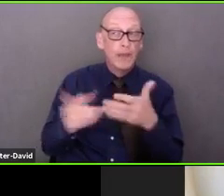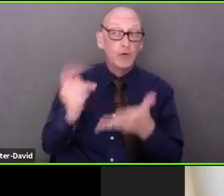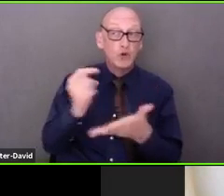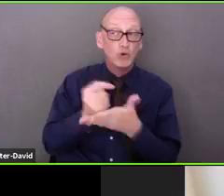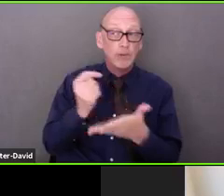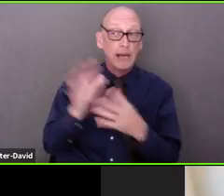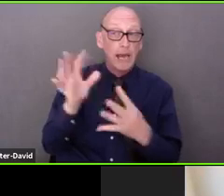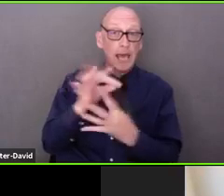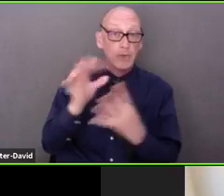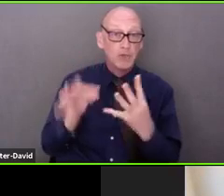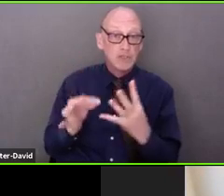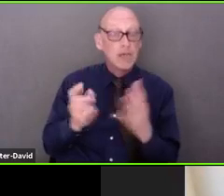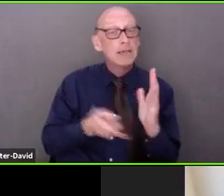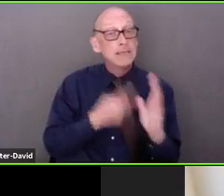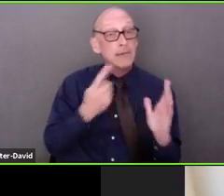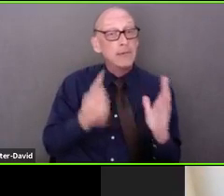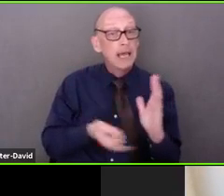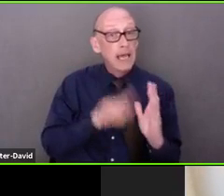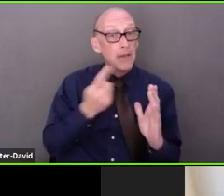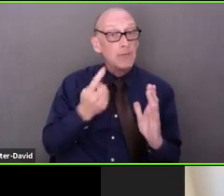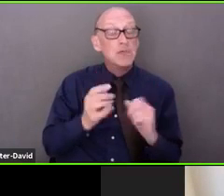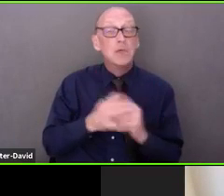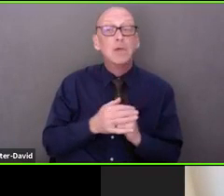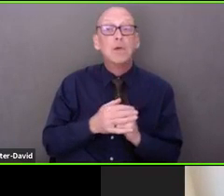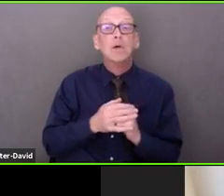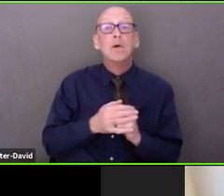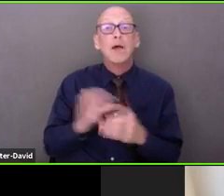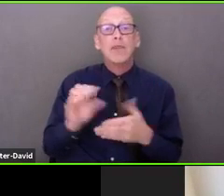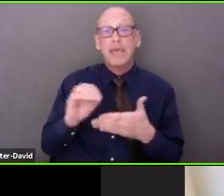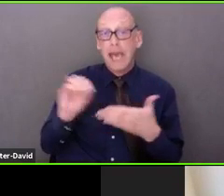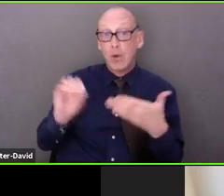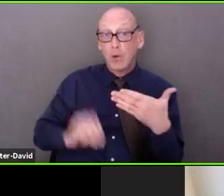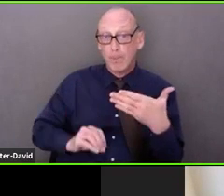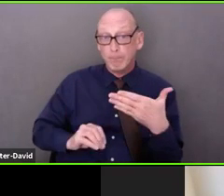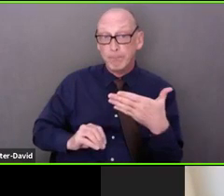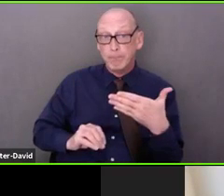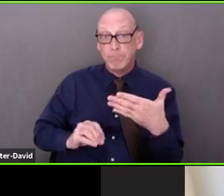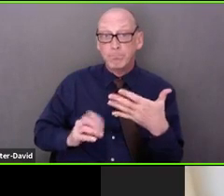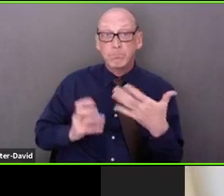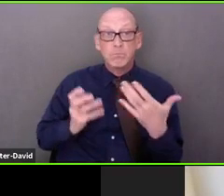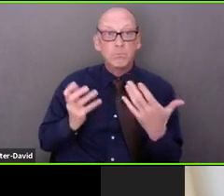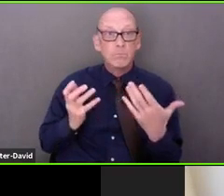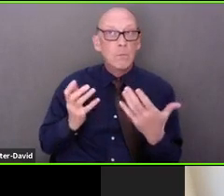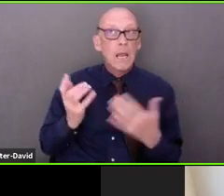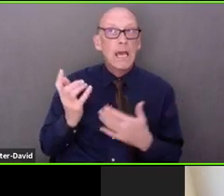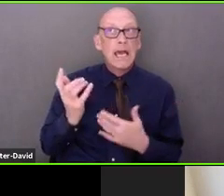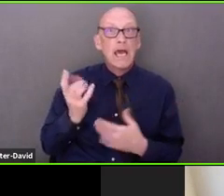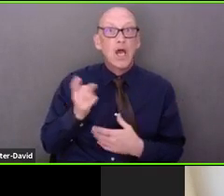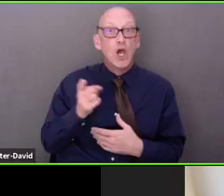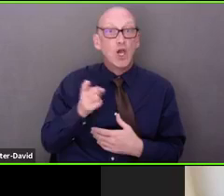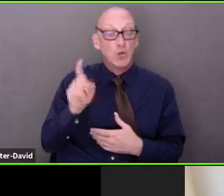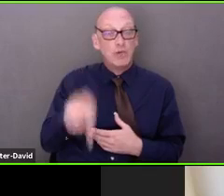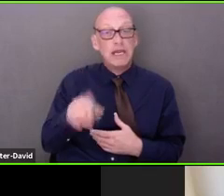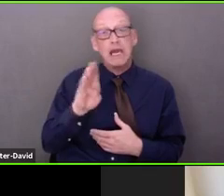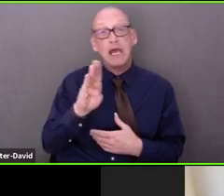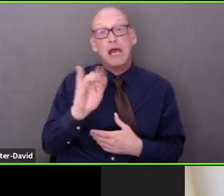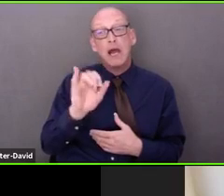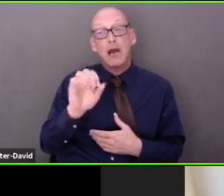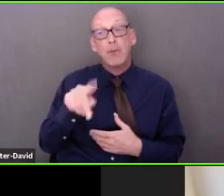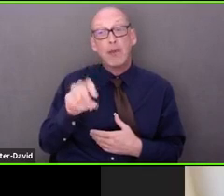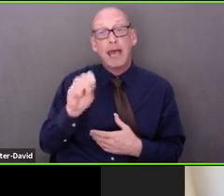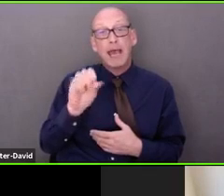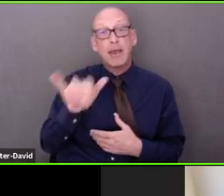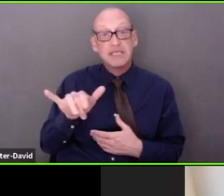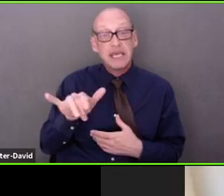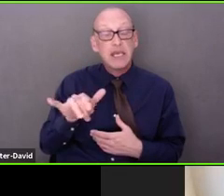are. Sometimes the outcome may be, there's something there, you need a biopsy. So we want to make sure that